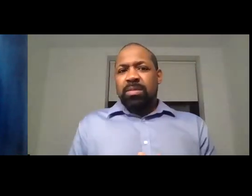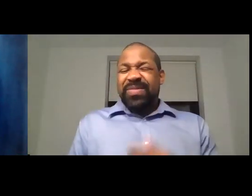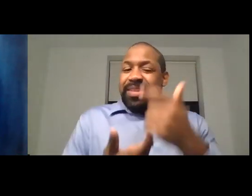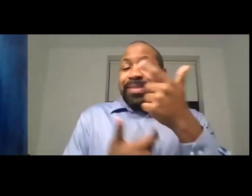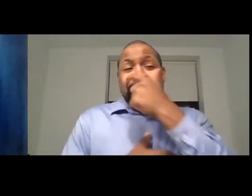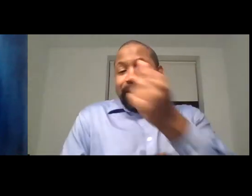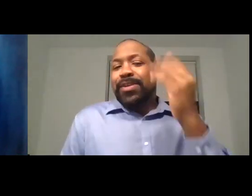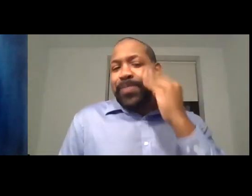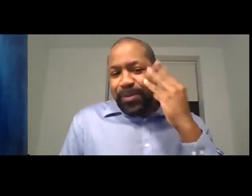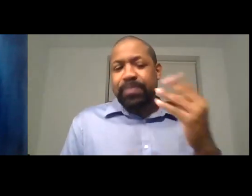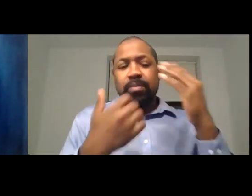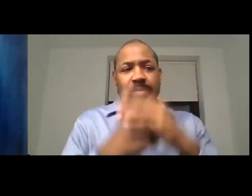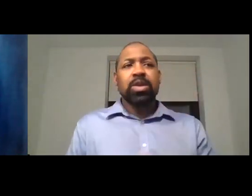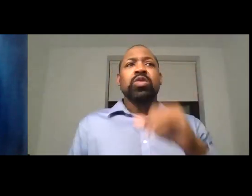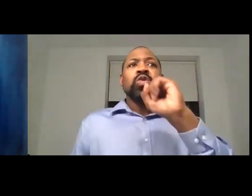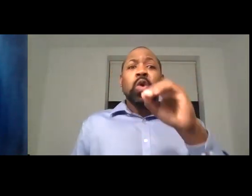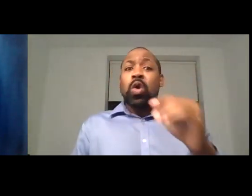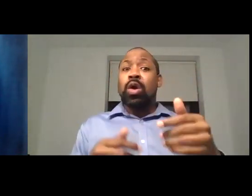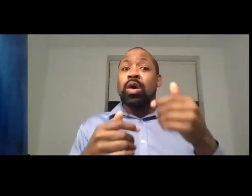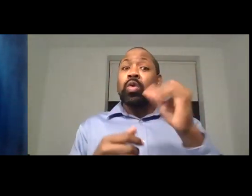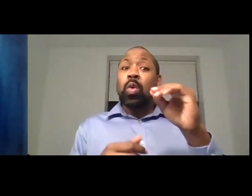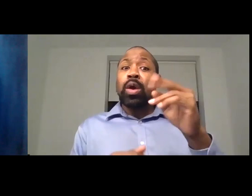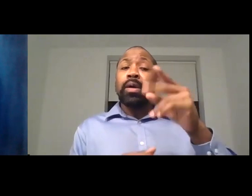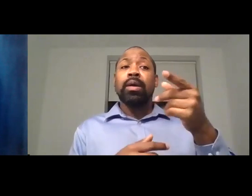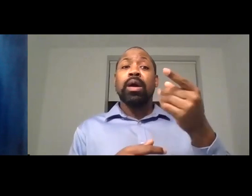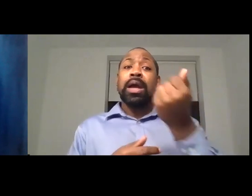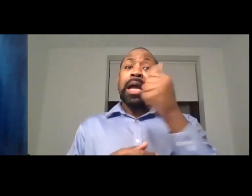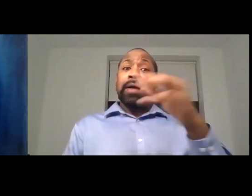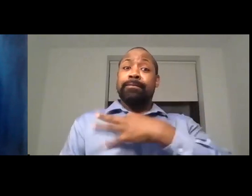but yeah, it was a very interesting experience for myself.